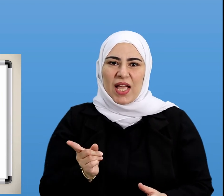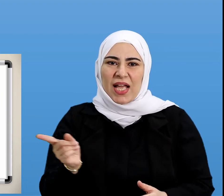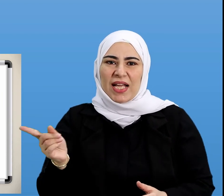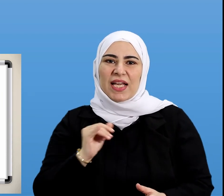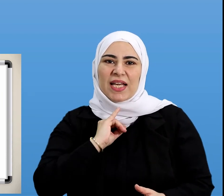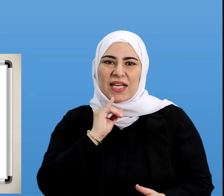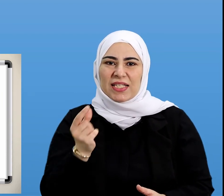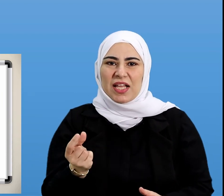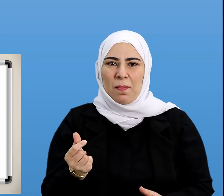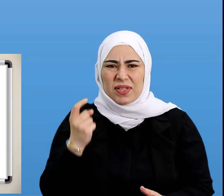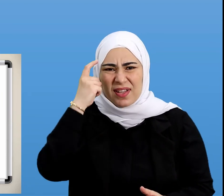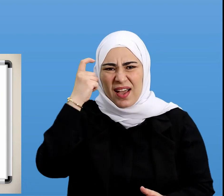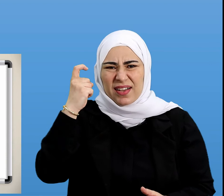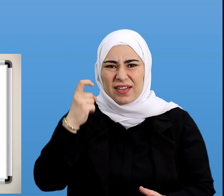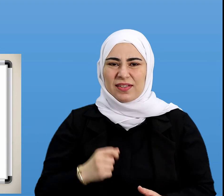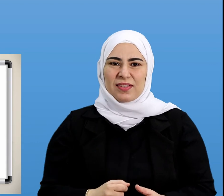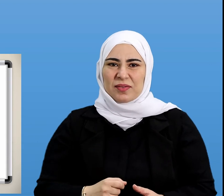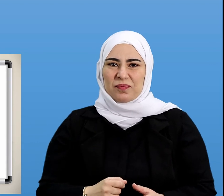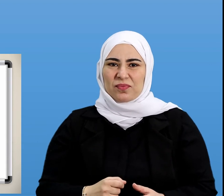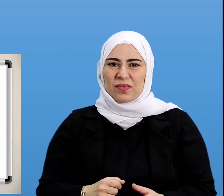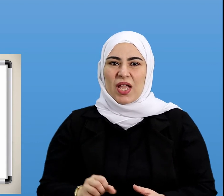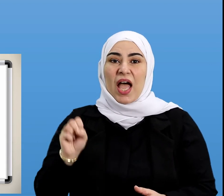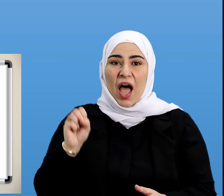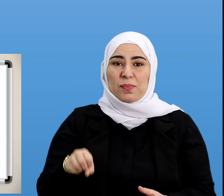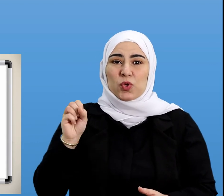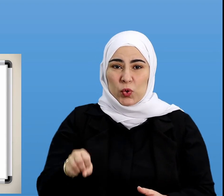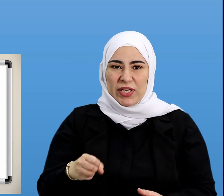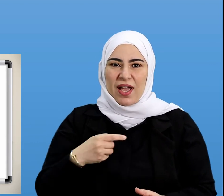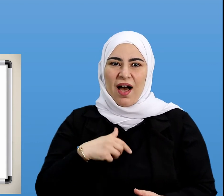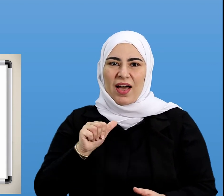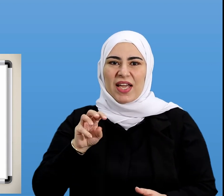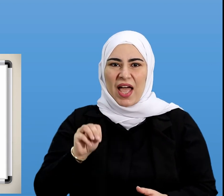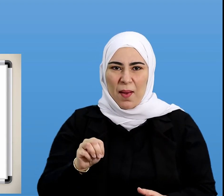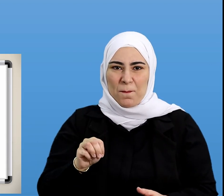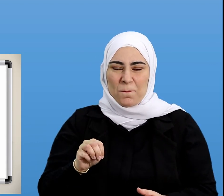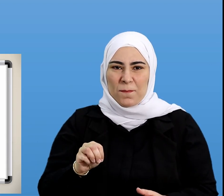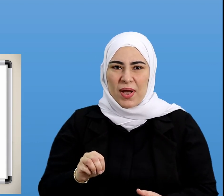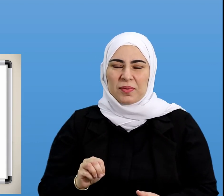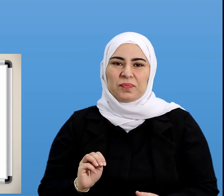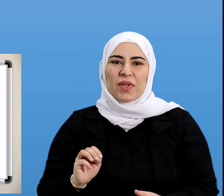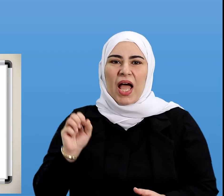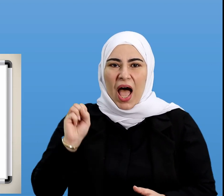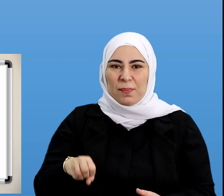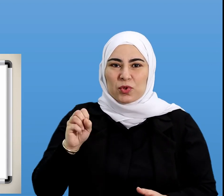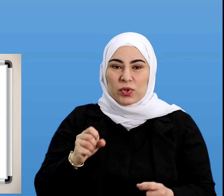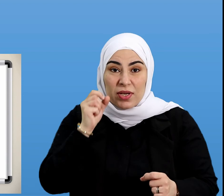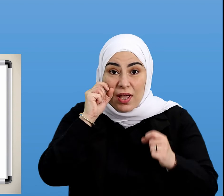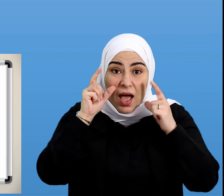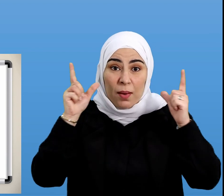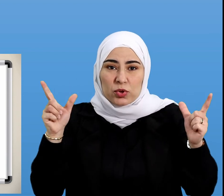absolutely amazed. Now, you can read all these sentences without the intensifier, but when you add the intensifier before the adjective, you